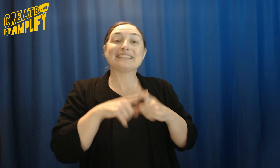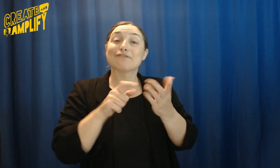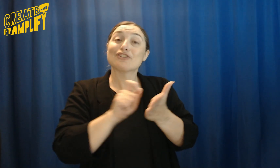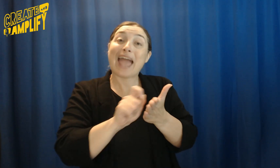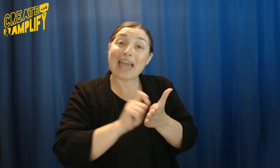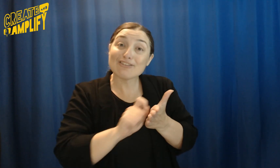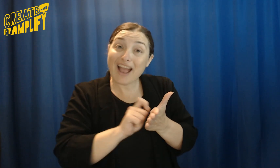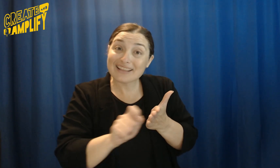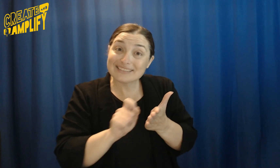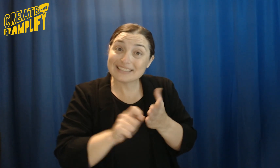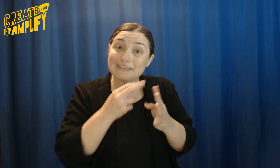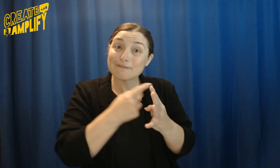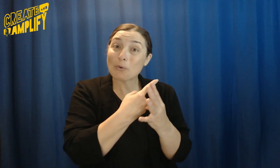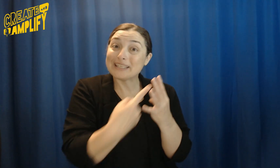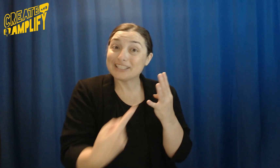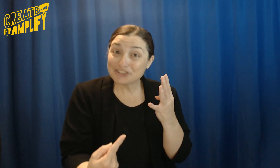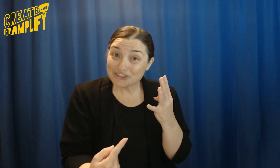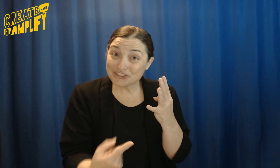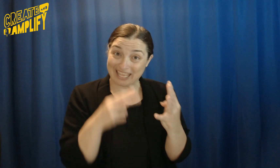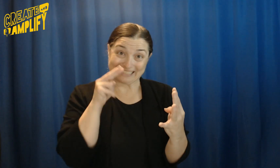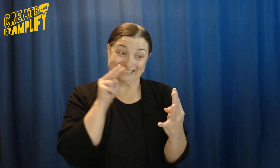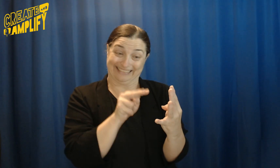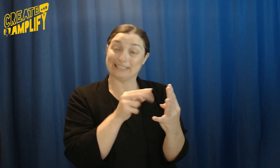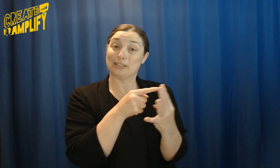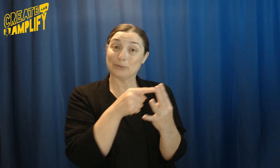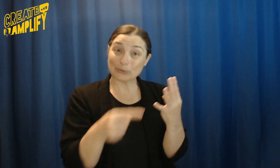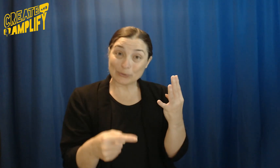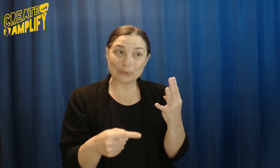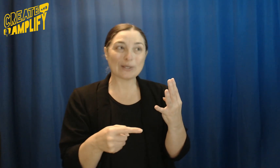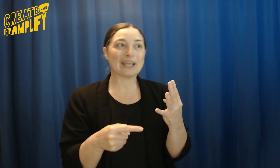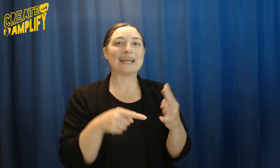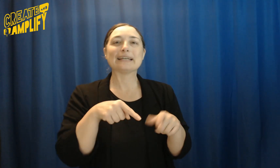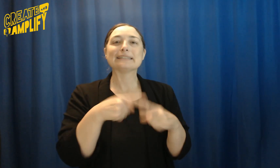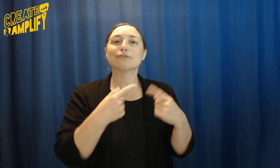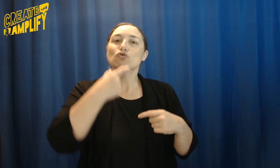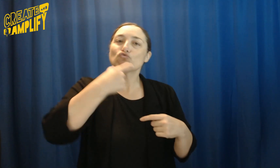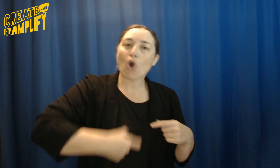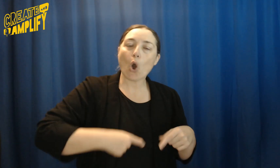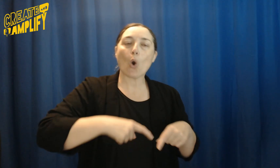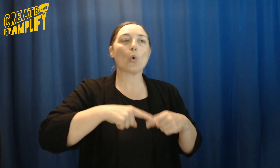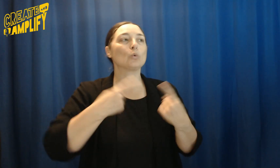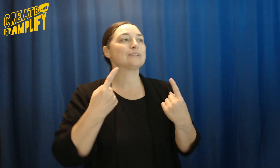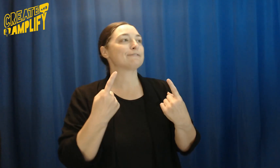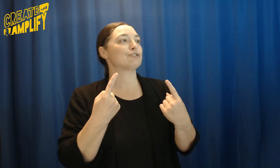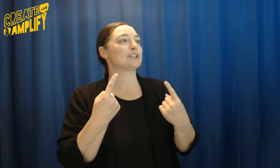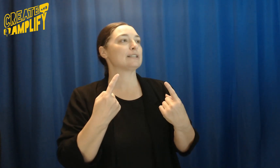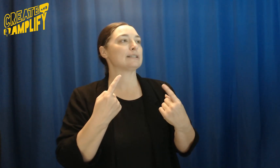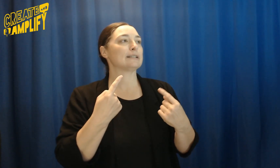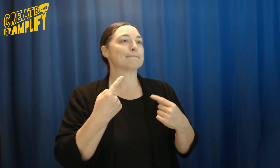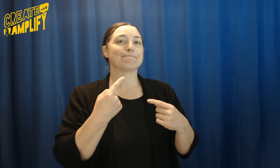each person would have. They all had a different role, a different persona, a different sort of space that